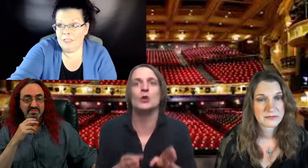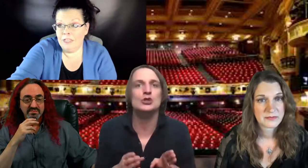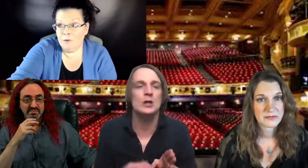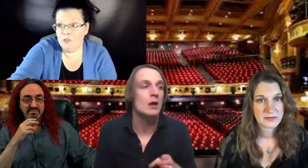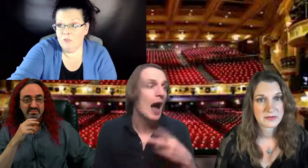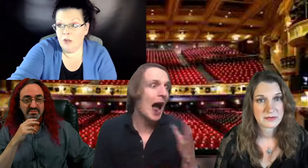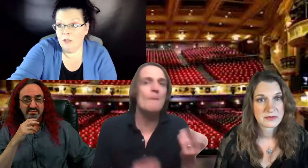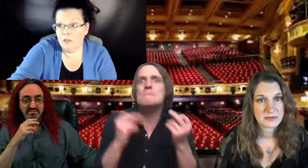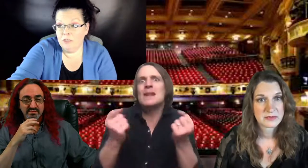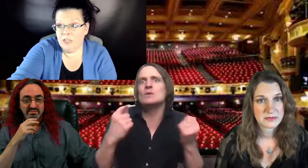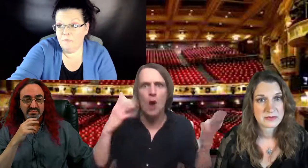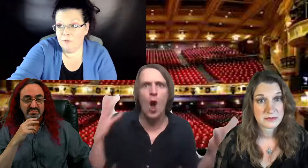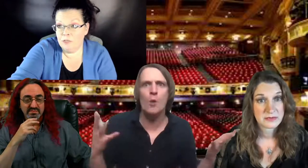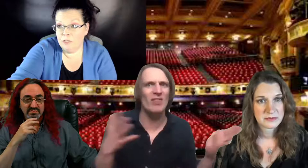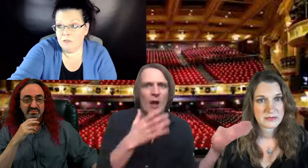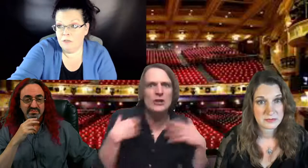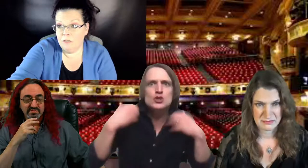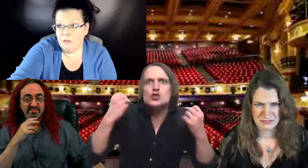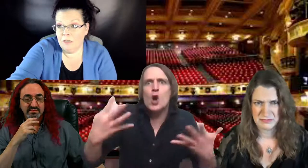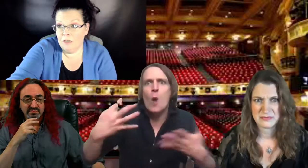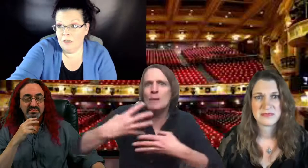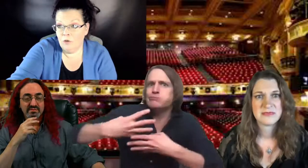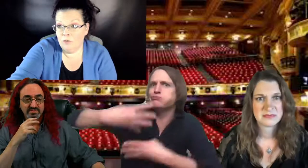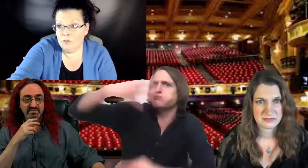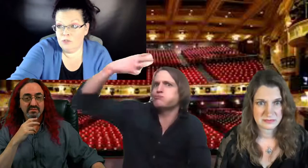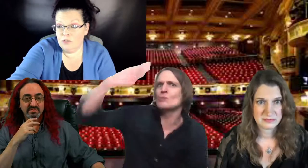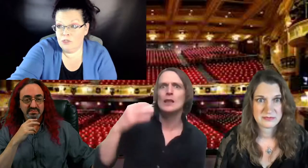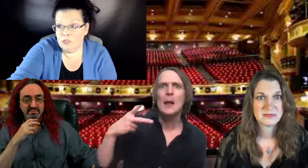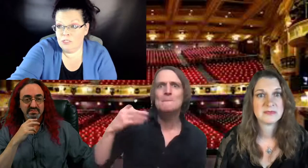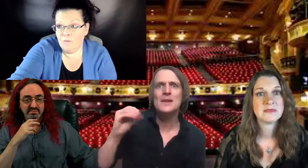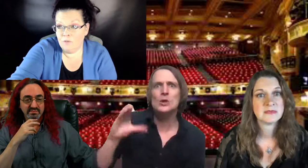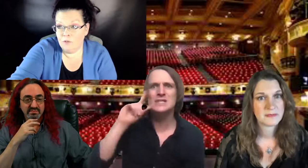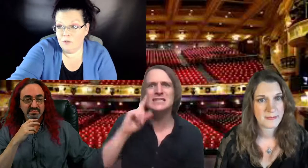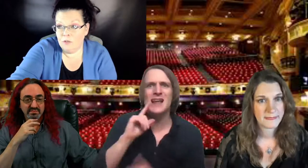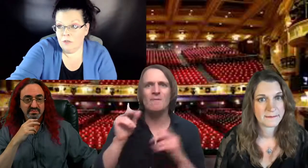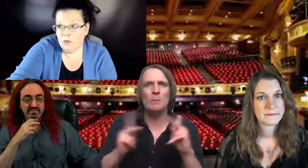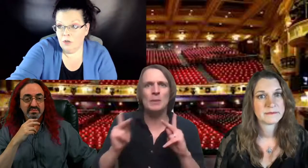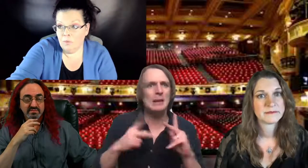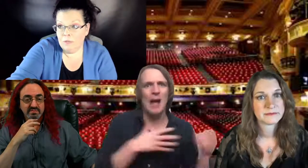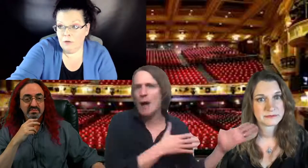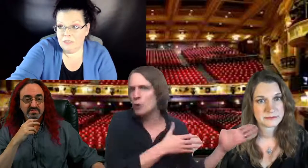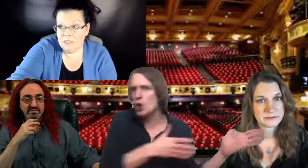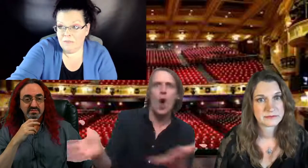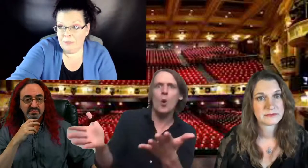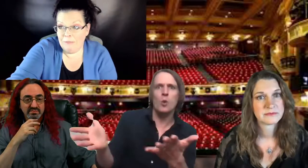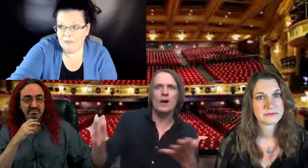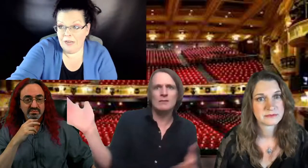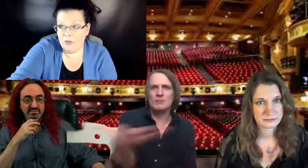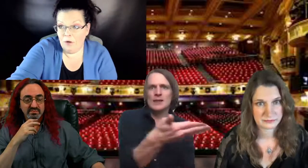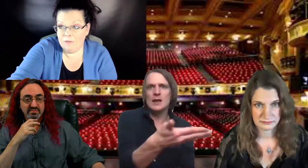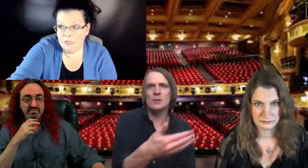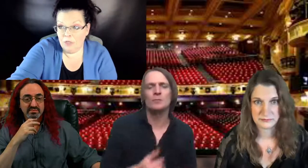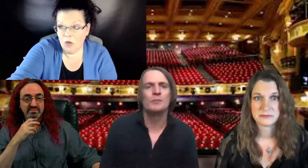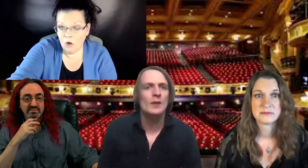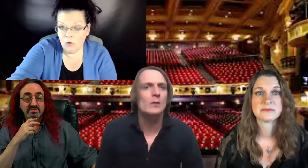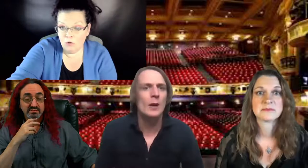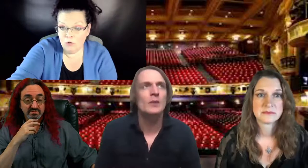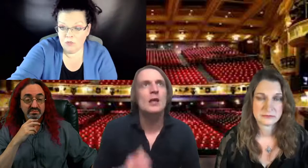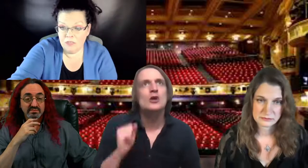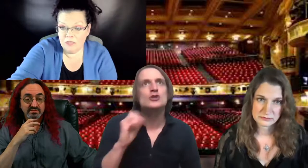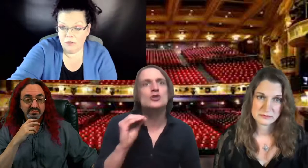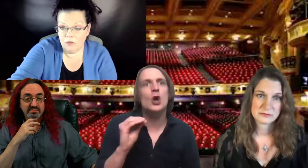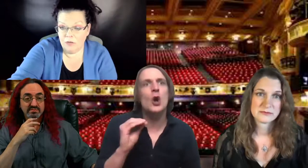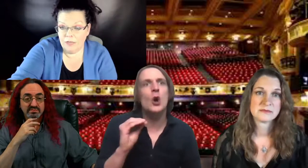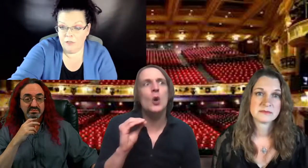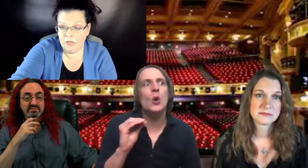If I see a person of color, a deaf person, and I know there's several, you know, POCs of people that I know, I was like, go